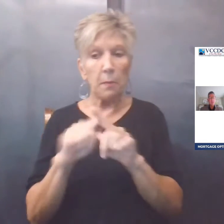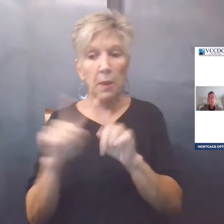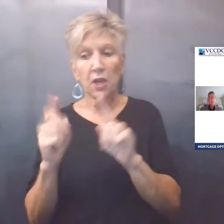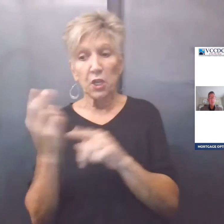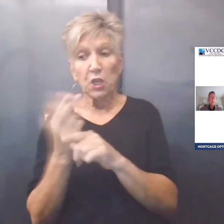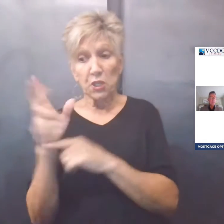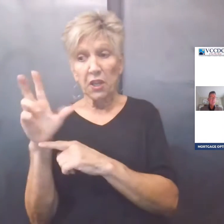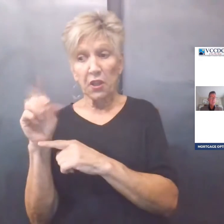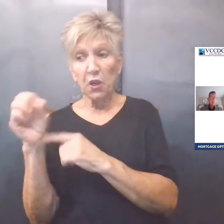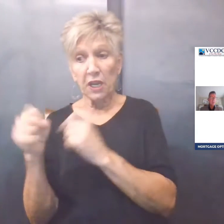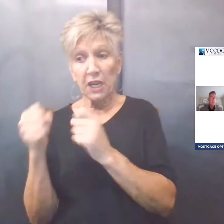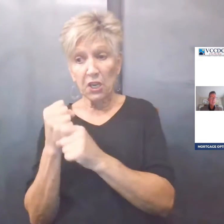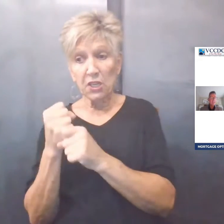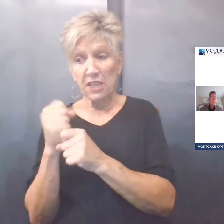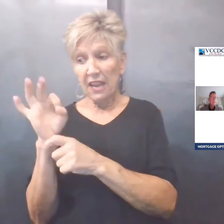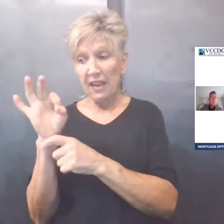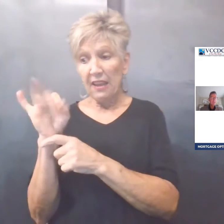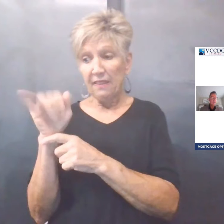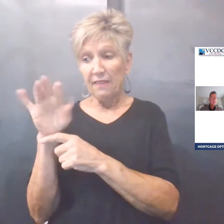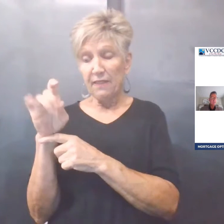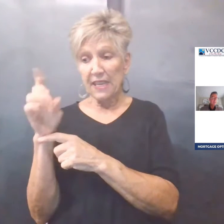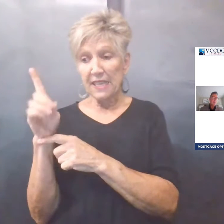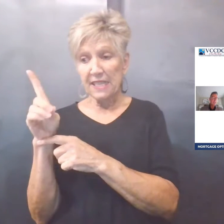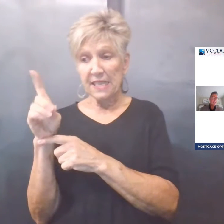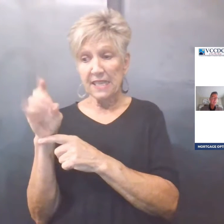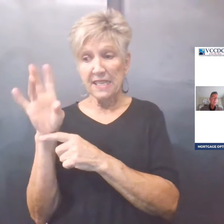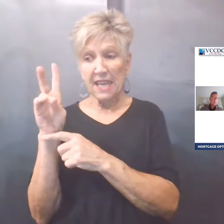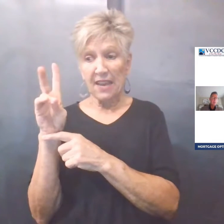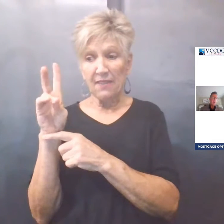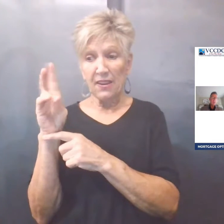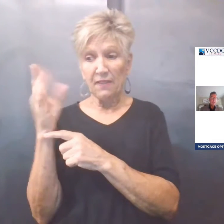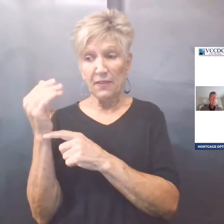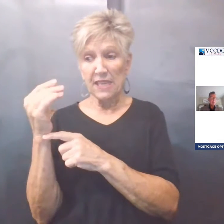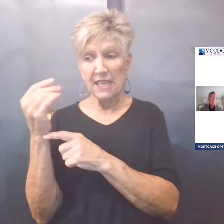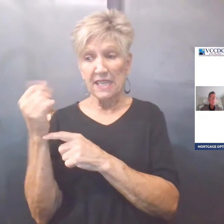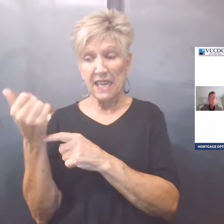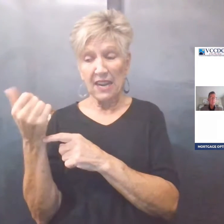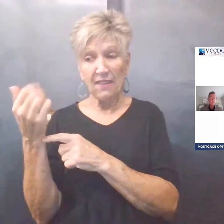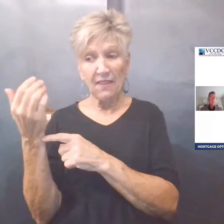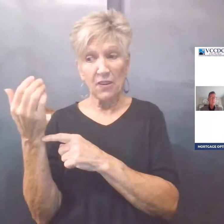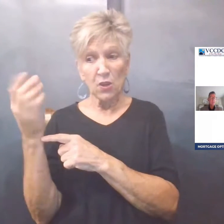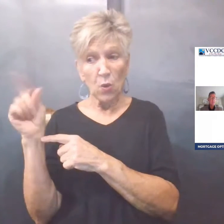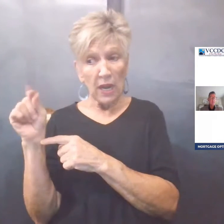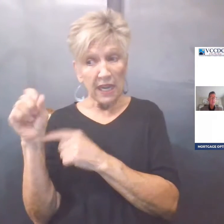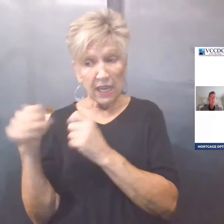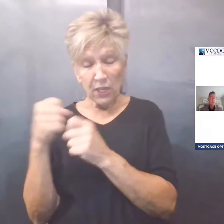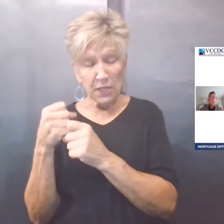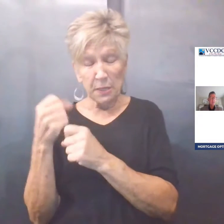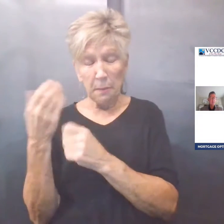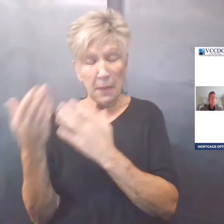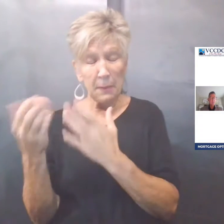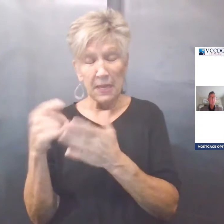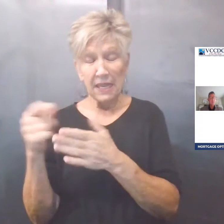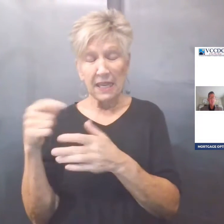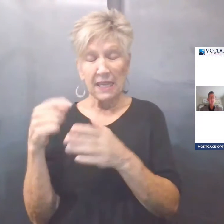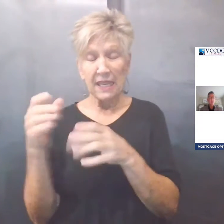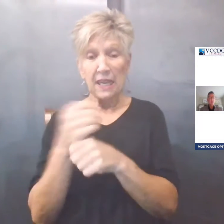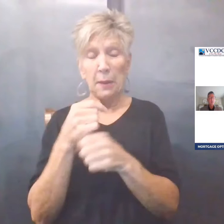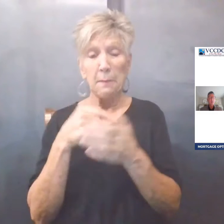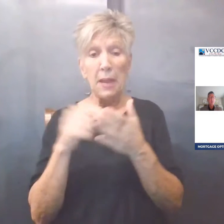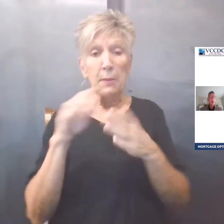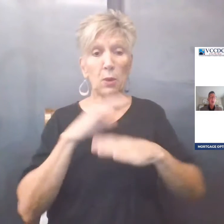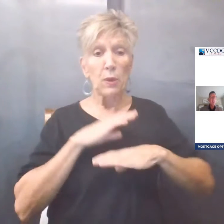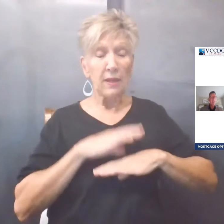looking at maybe a fixed loan that's 7, 10, 15, or 20 years, you might get payment relief on that given the fact that the amortization period